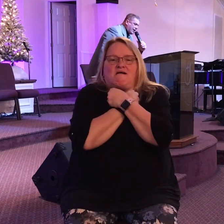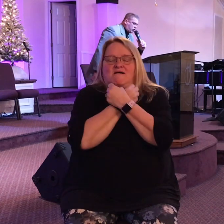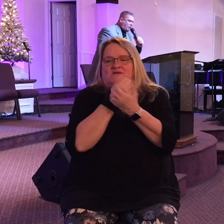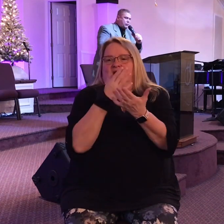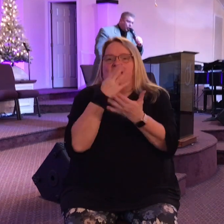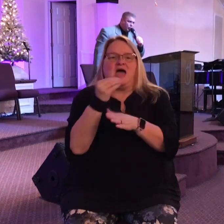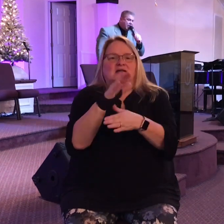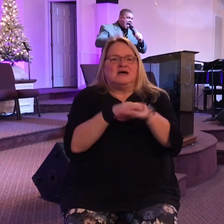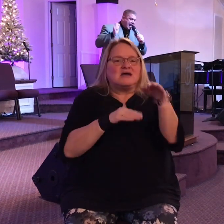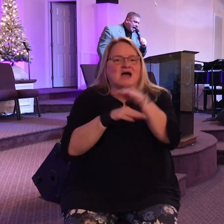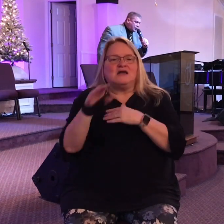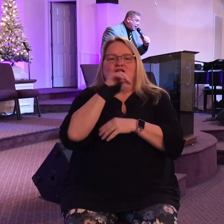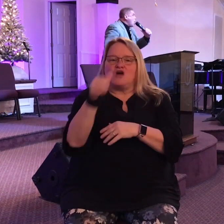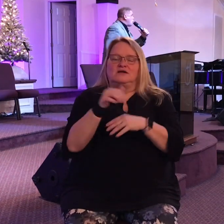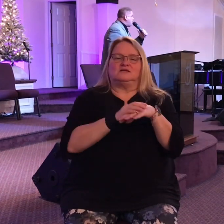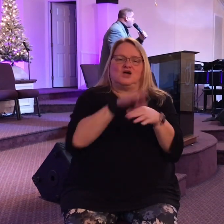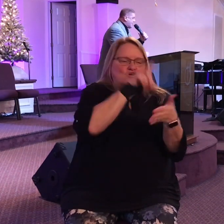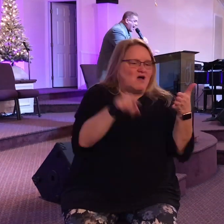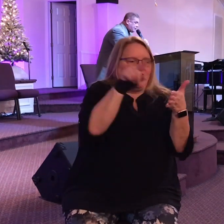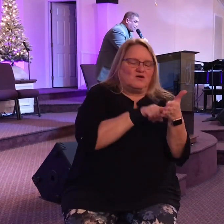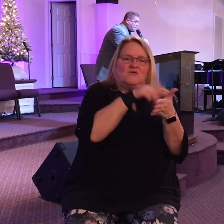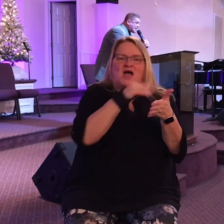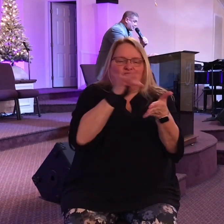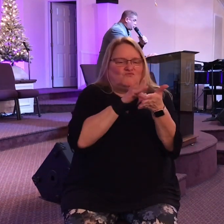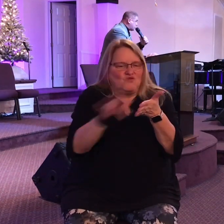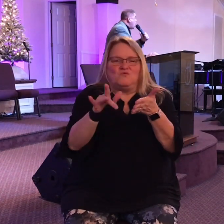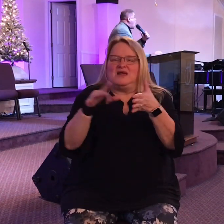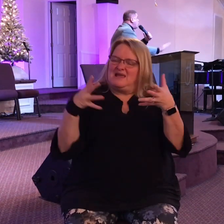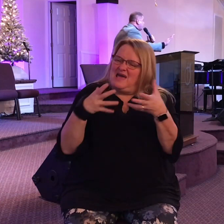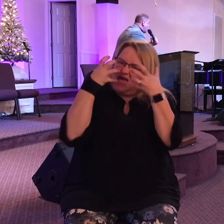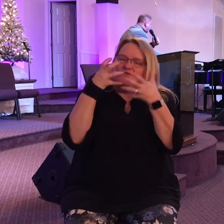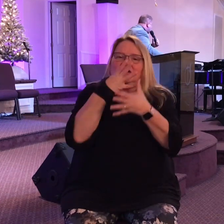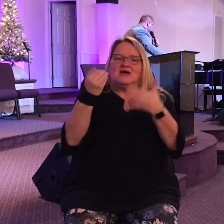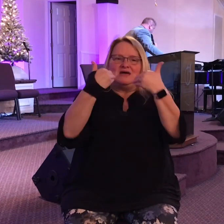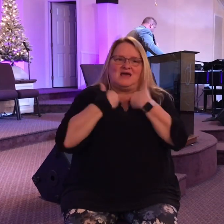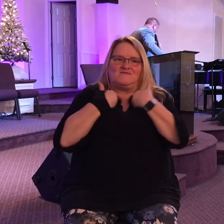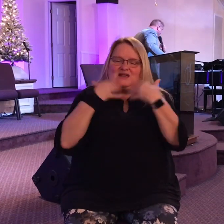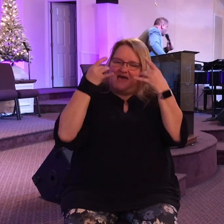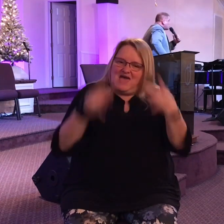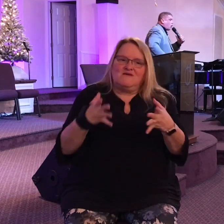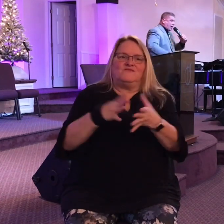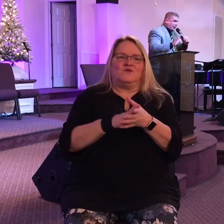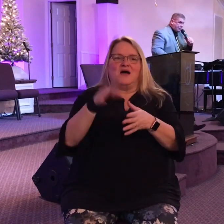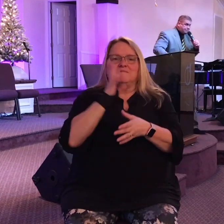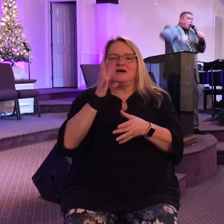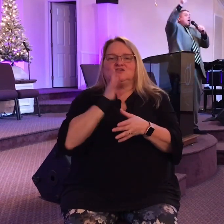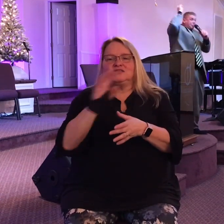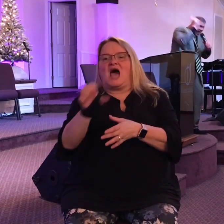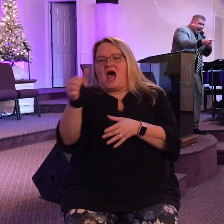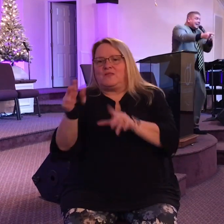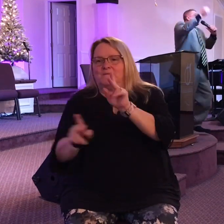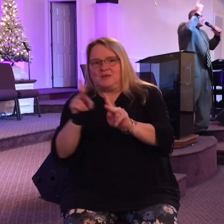and critical and rude and angry, quit putting hateful messages all over your Facebook page toward other